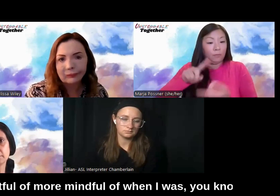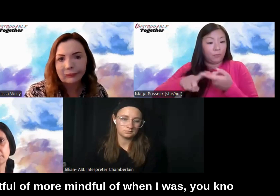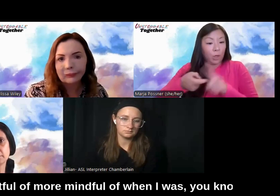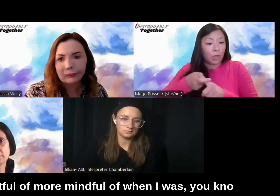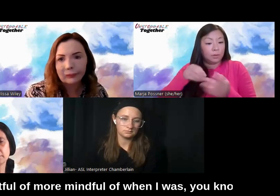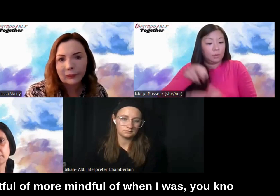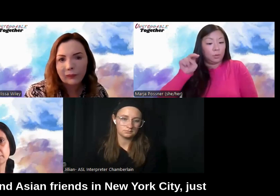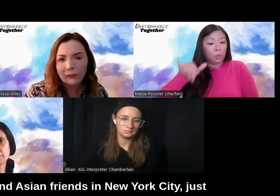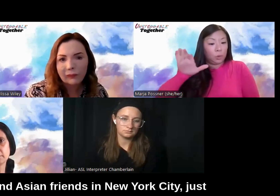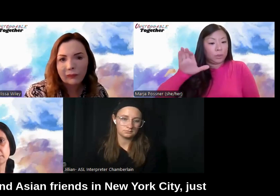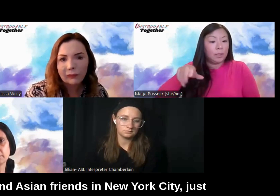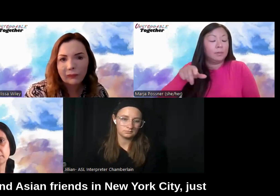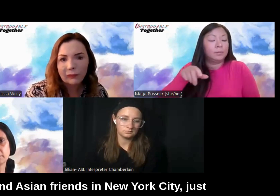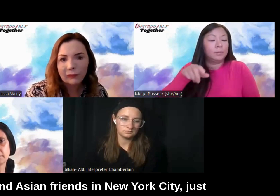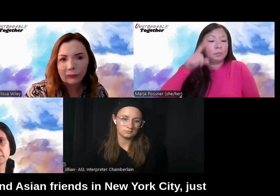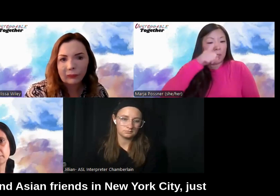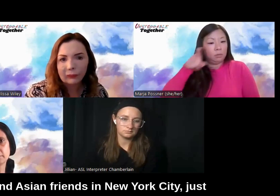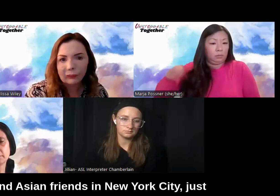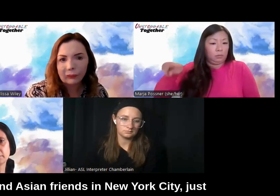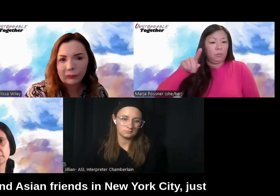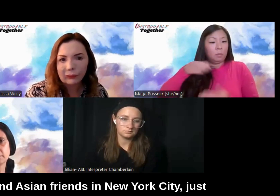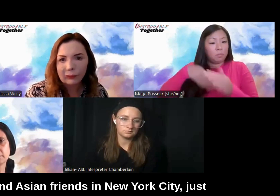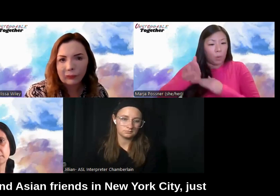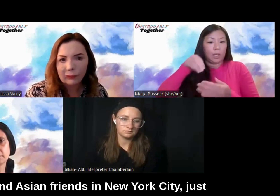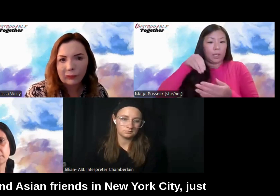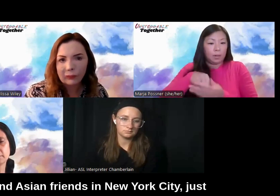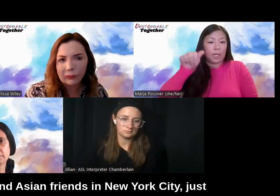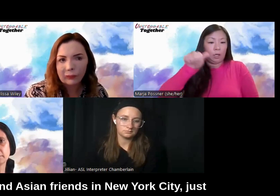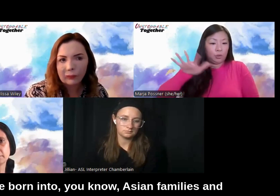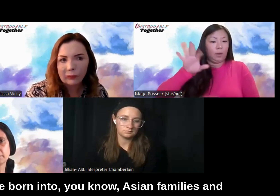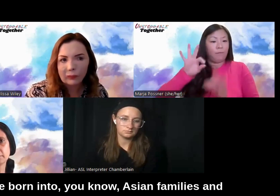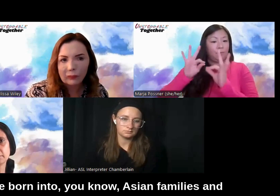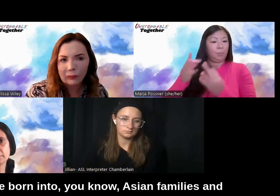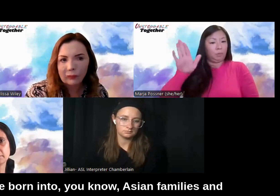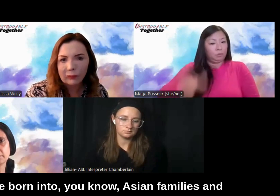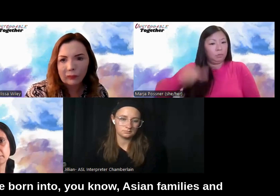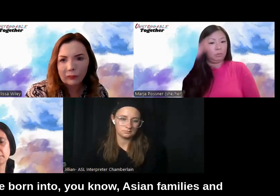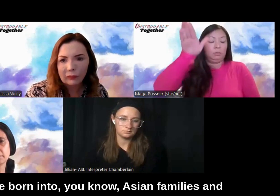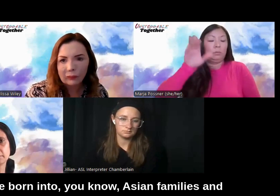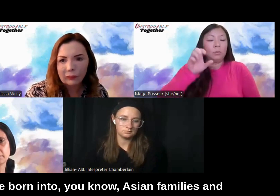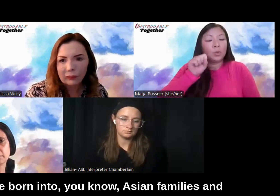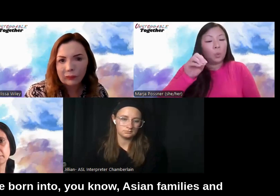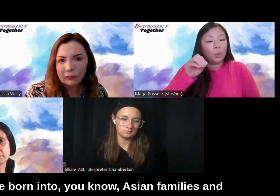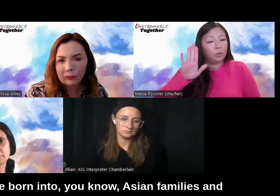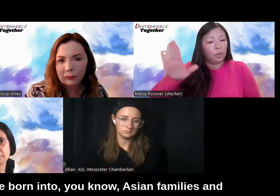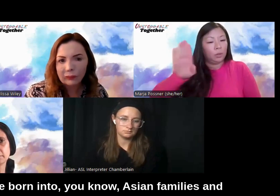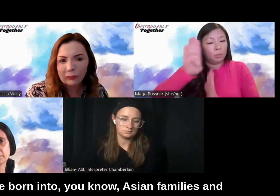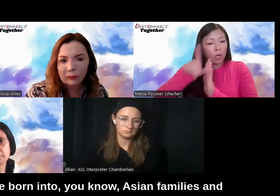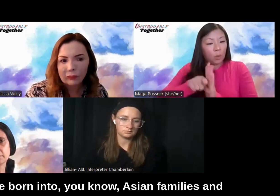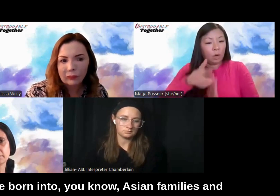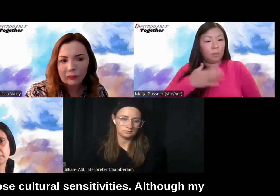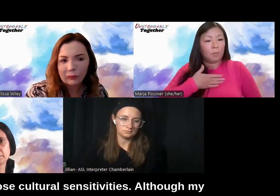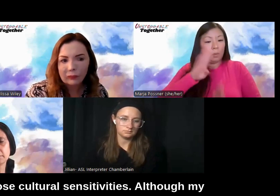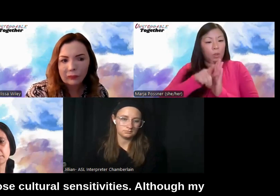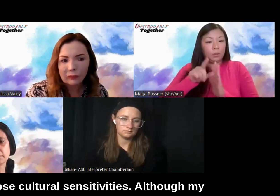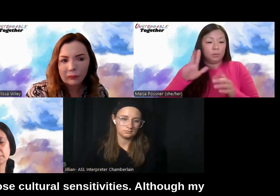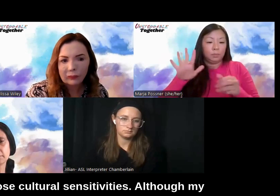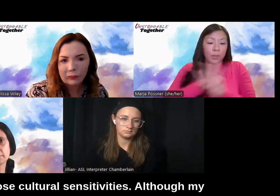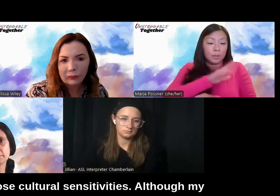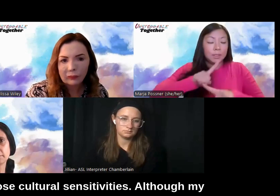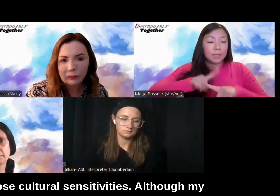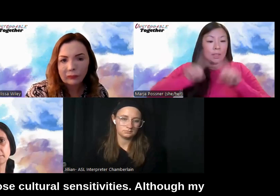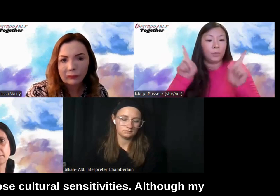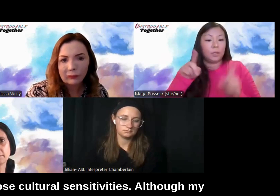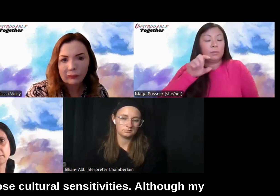of when I was, with my deaf and Asian friends in New York City, just because they were born into, Asian families and raised with